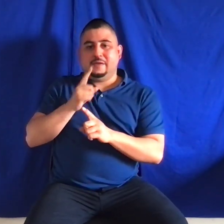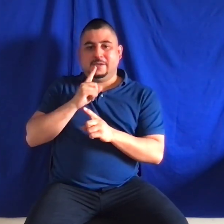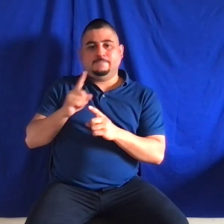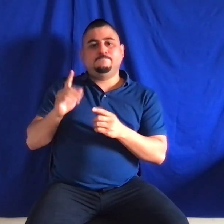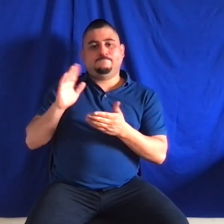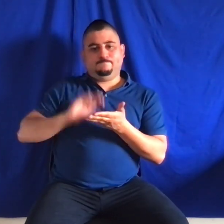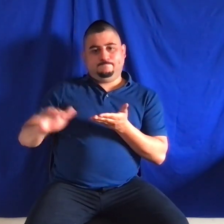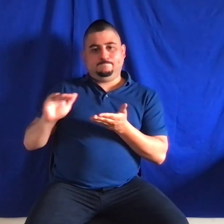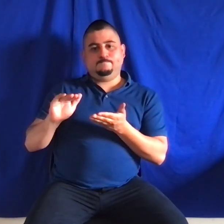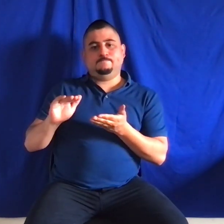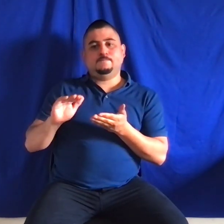sins,